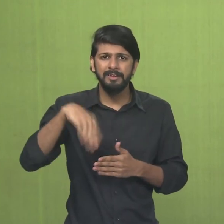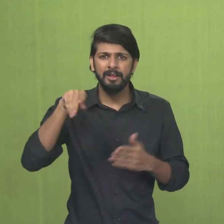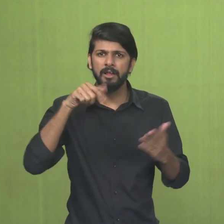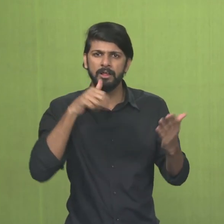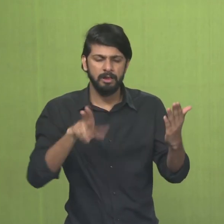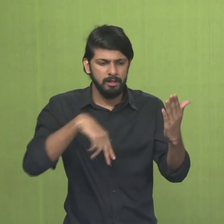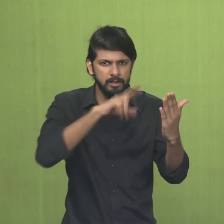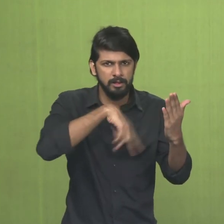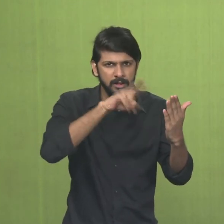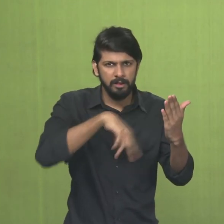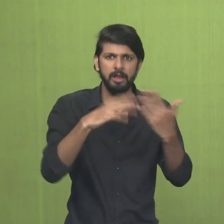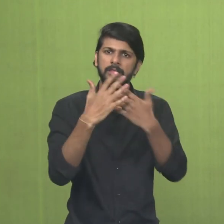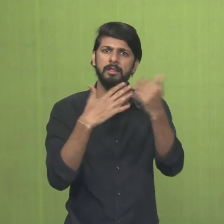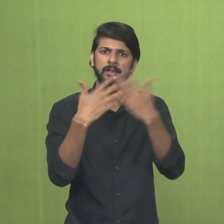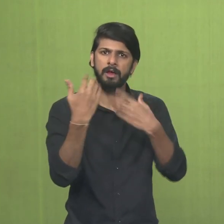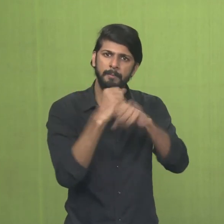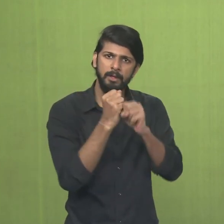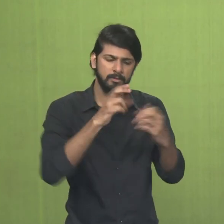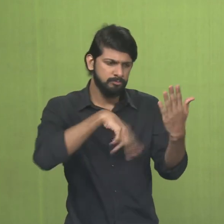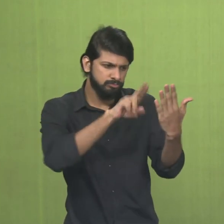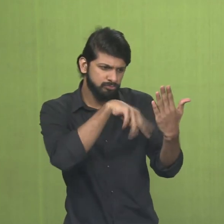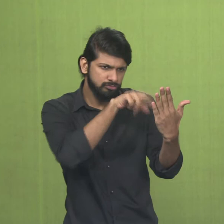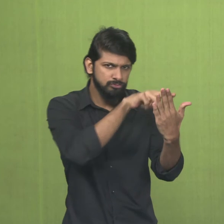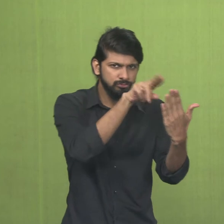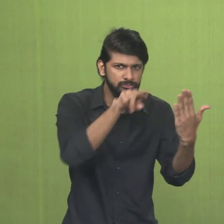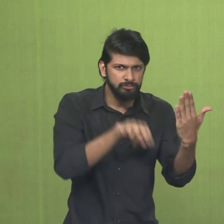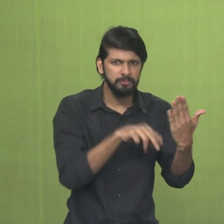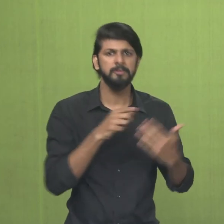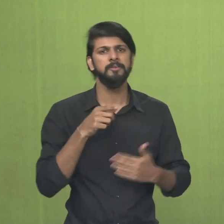The medium is watercolor on paper, which is handmade.